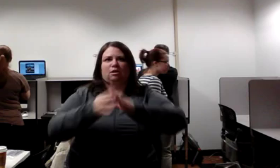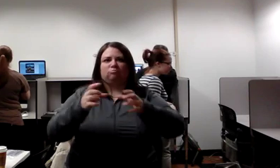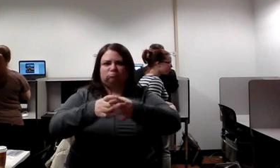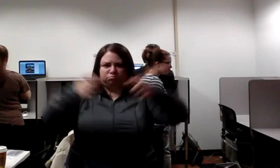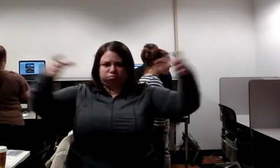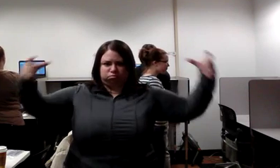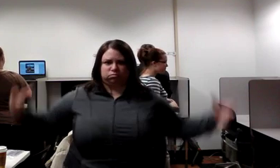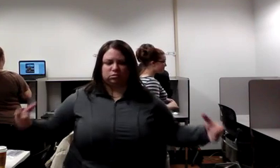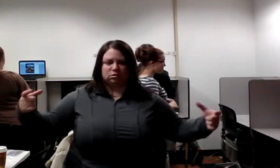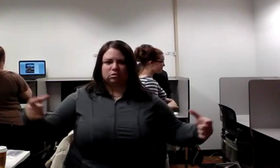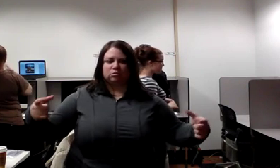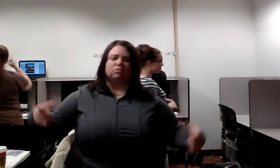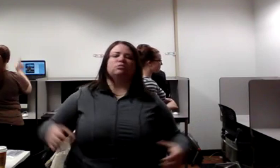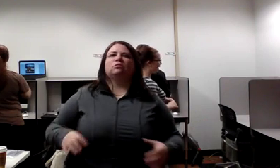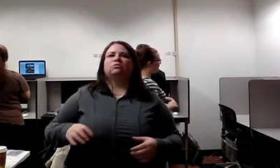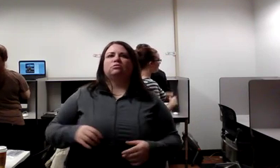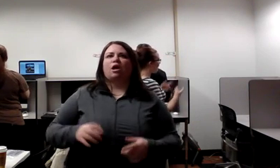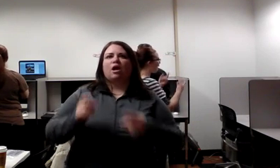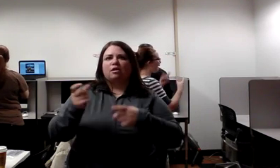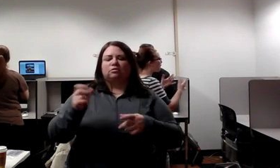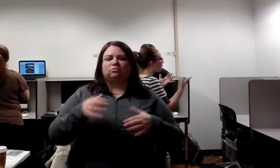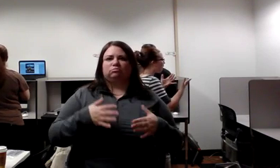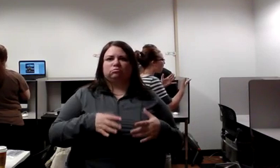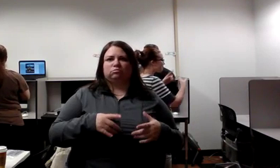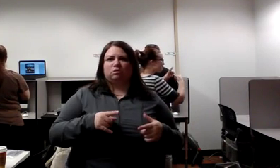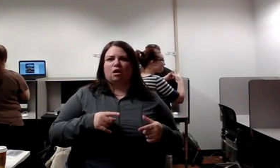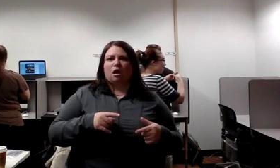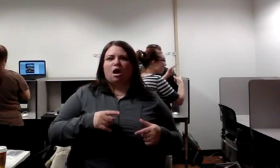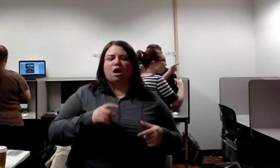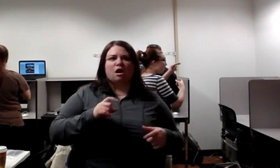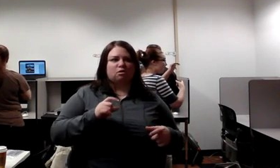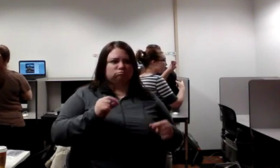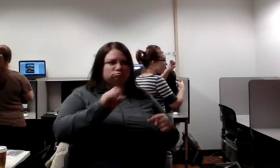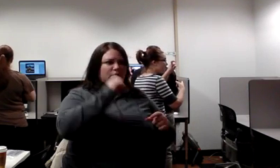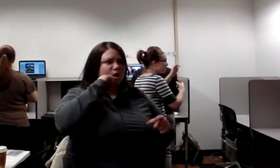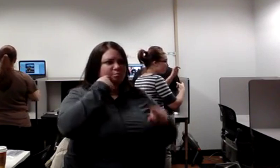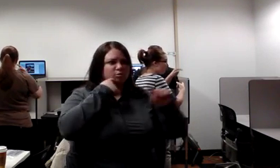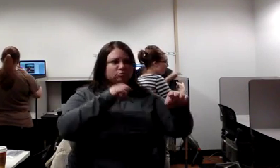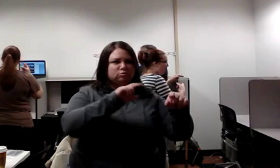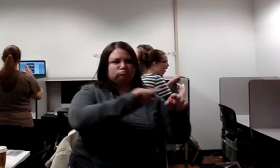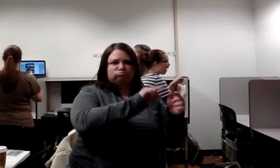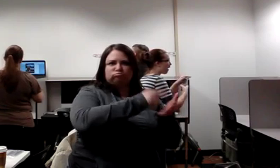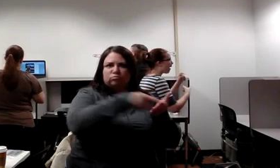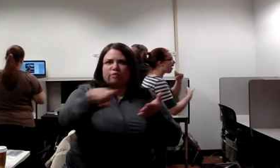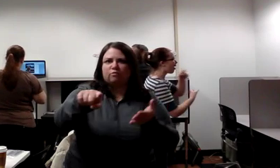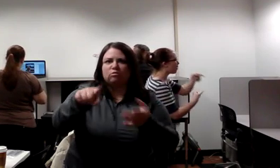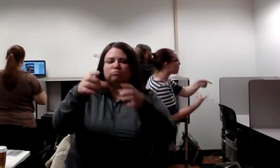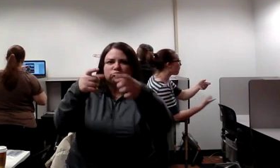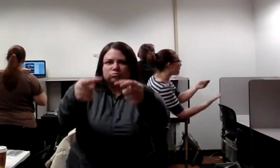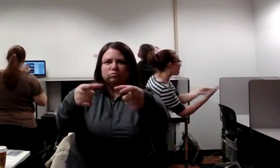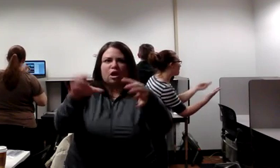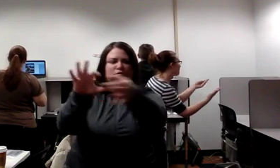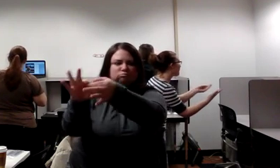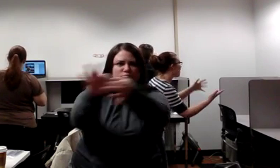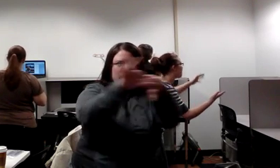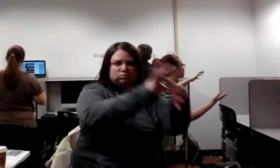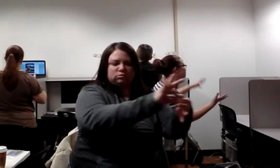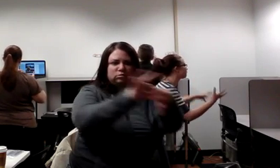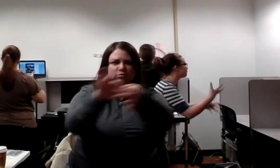In a remarkable turn of events, Apple bought Next, and I returned to Apple, and the technology we developed at Next is at the heart